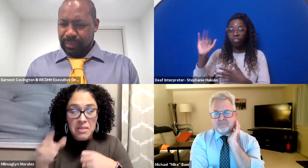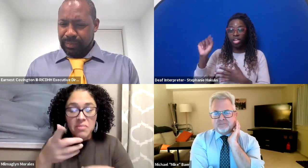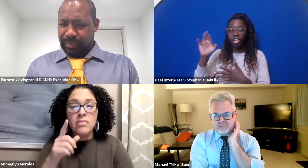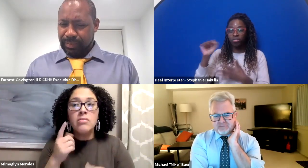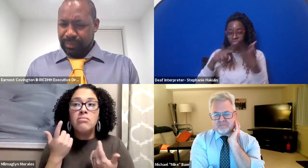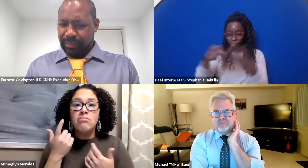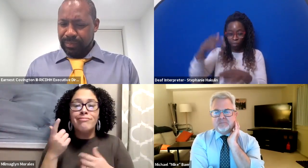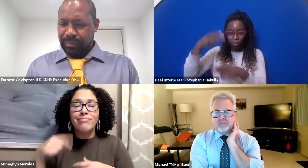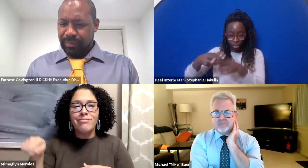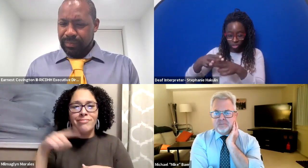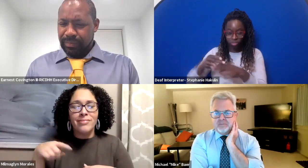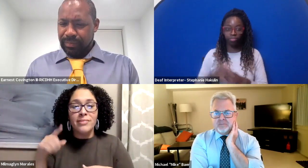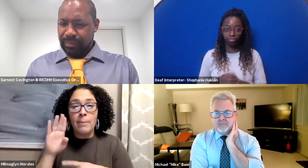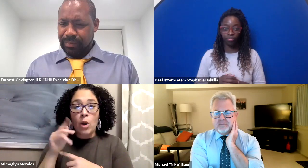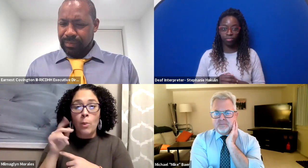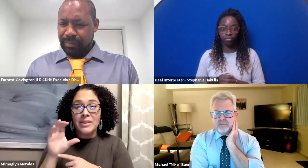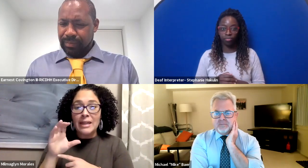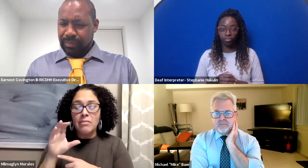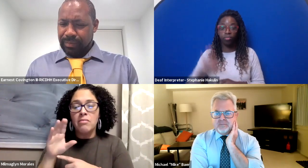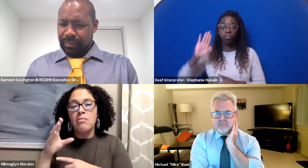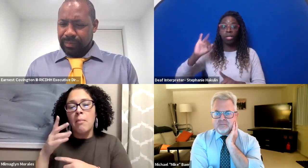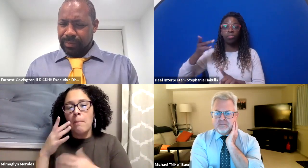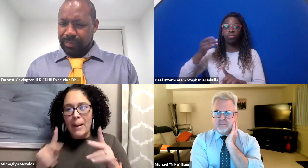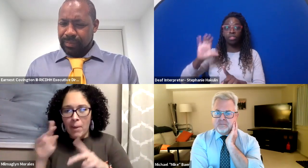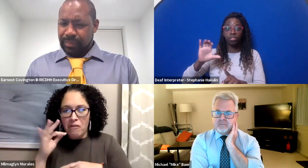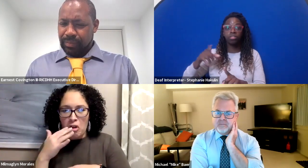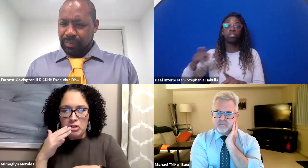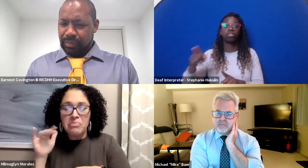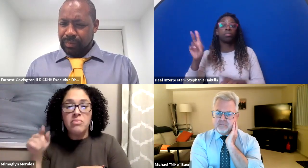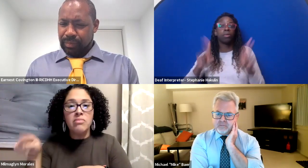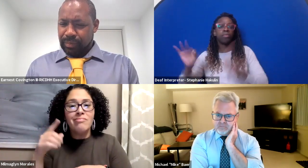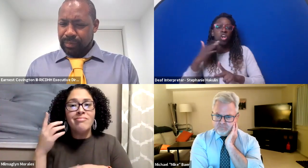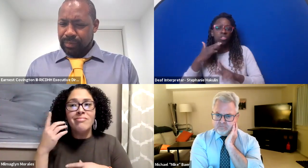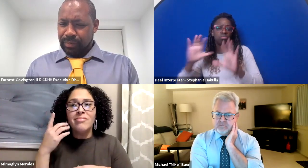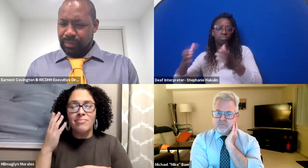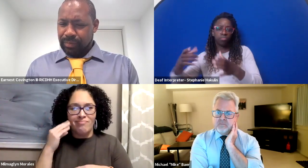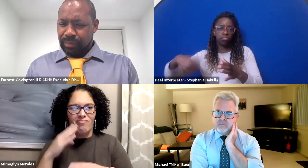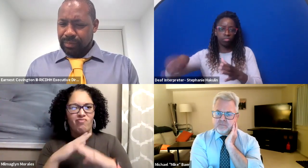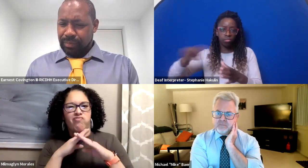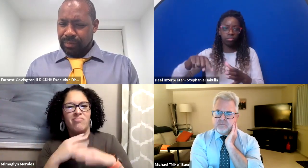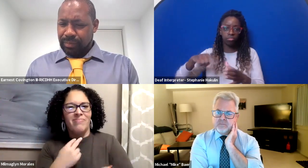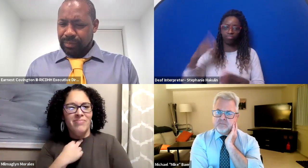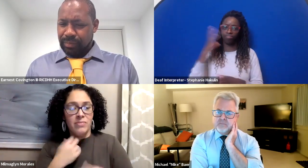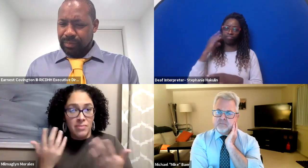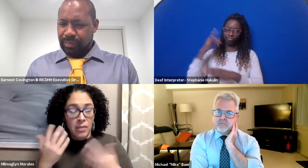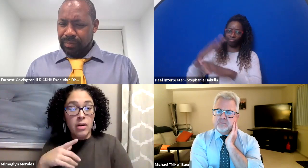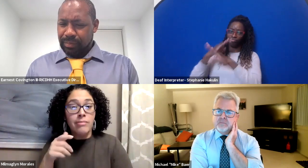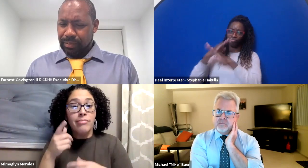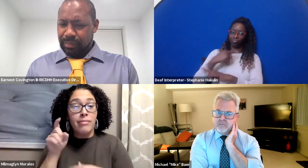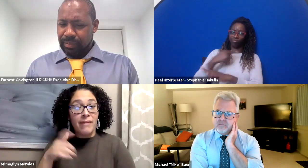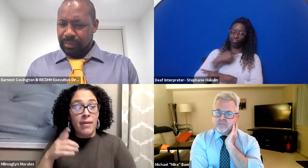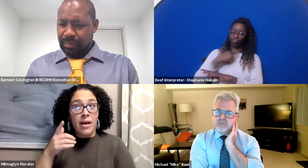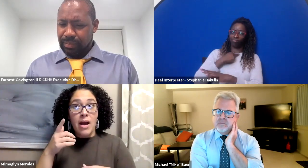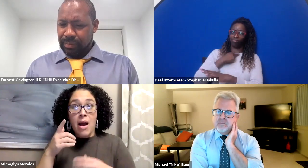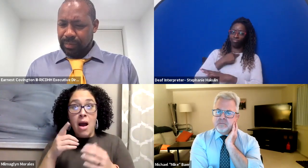there are several factors. And one thing I think is people who are Black, Indigenous, people of color have experienced